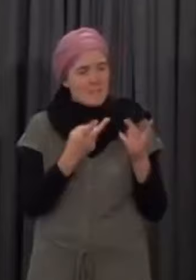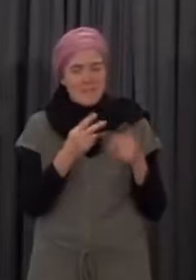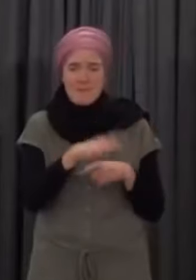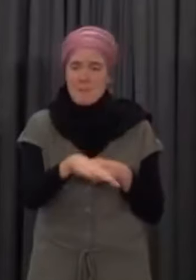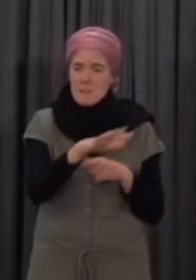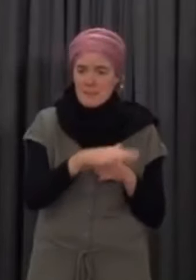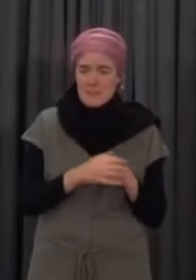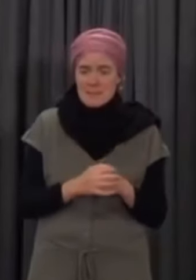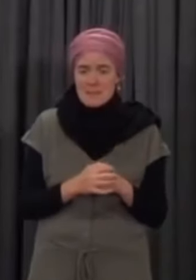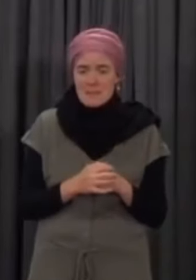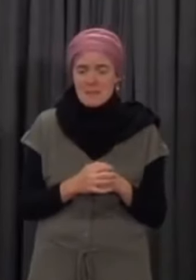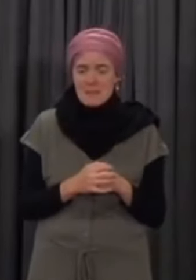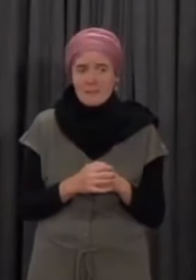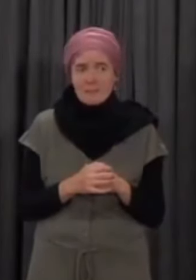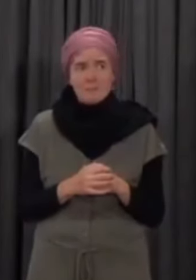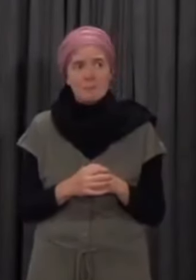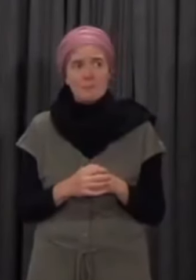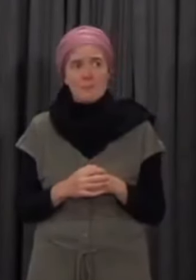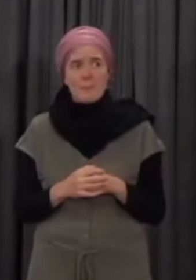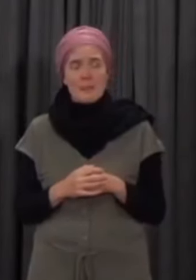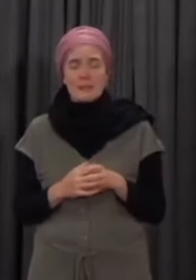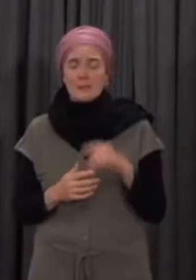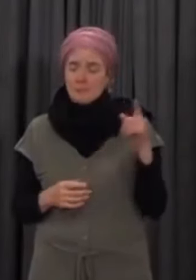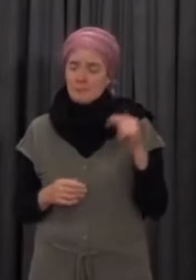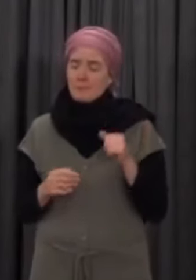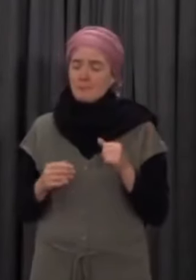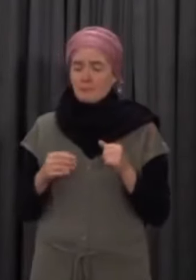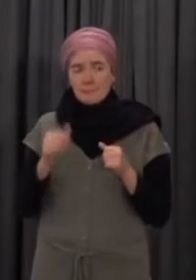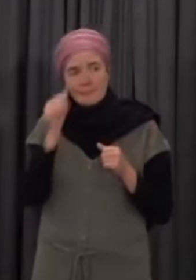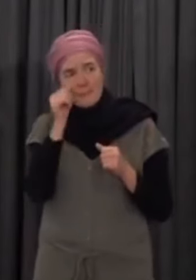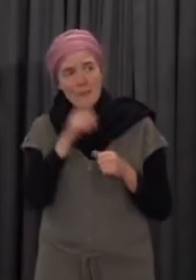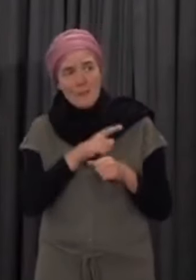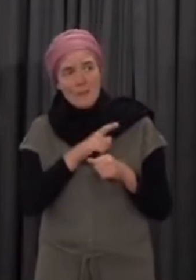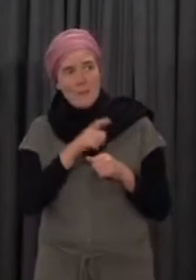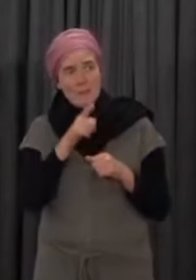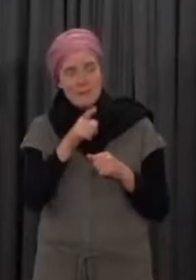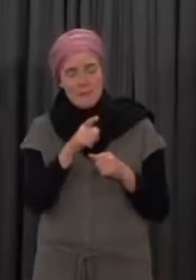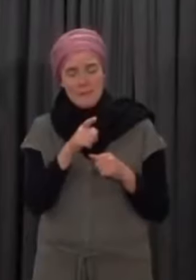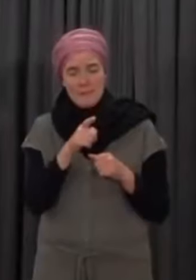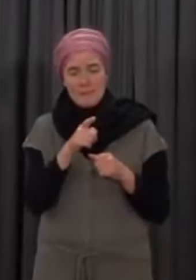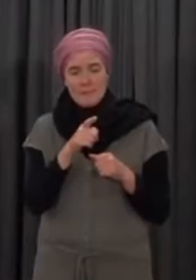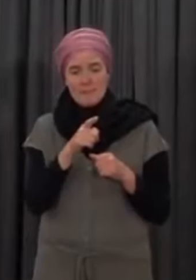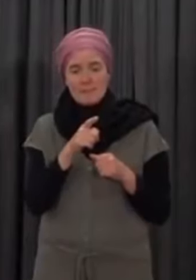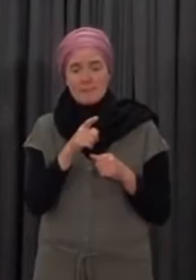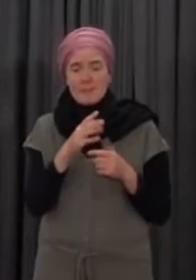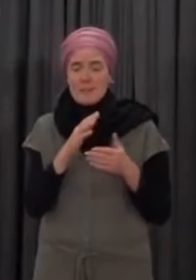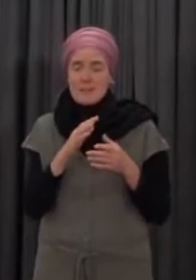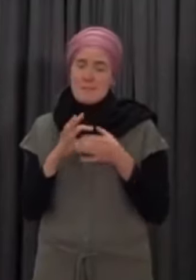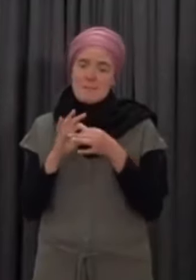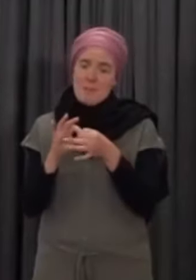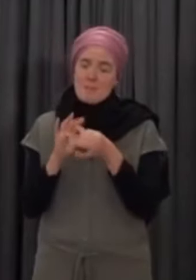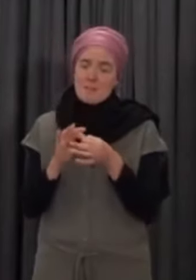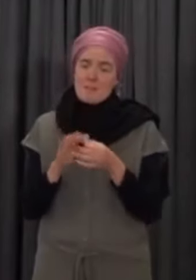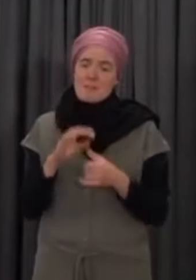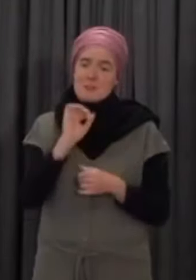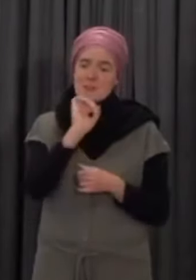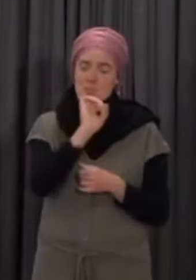see absolutely why those are issues that are especially relevant in the part of the world that the leader provides